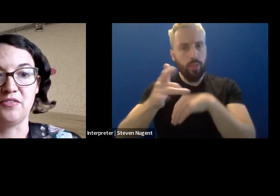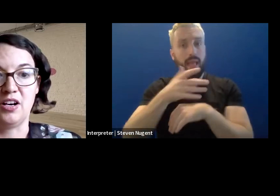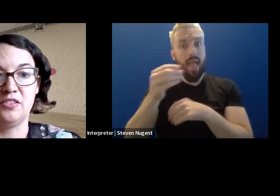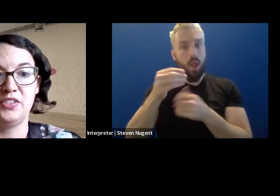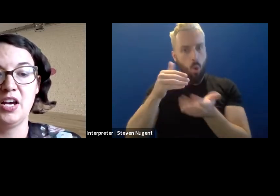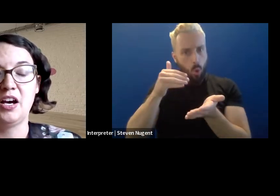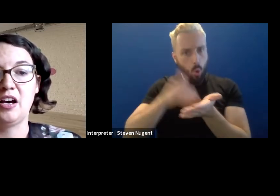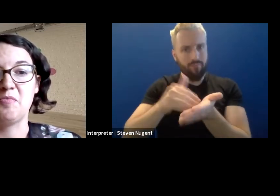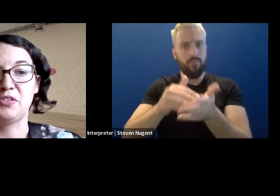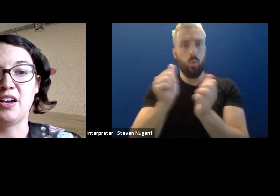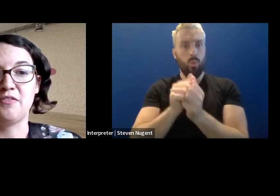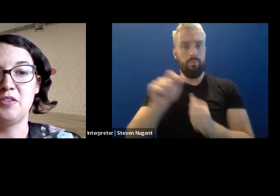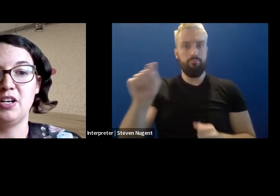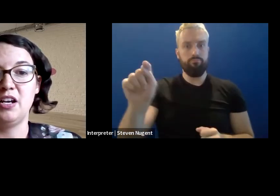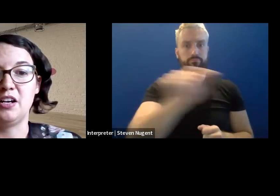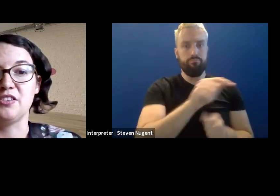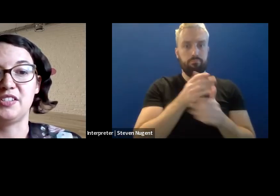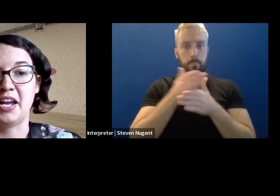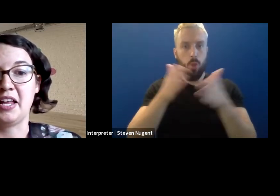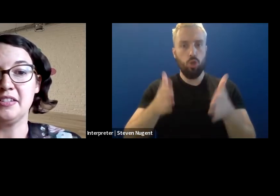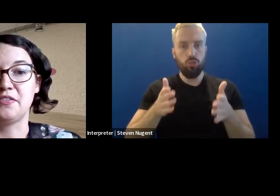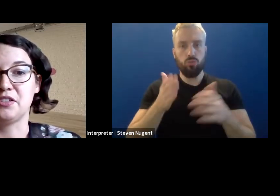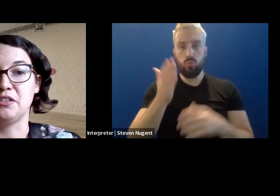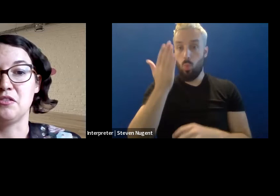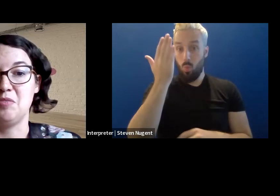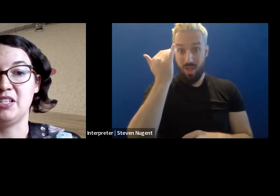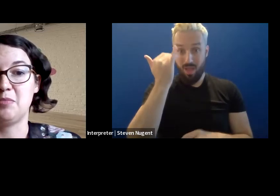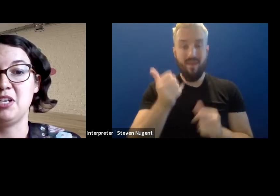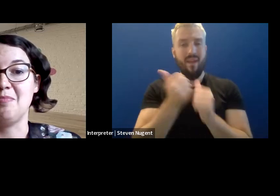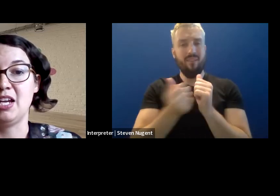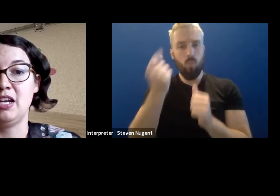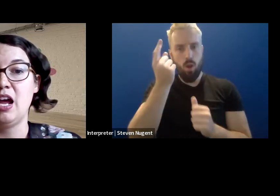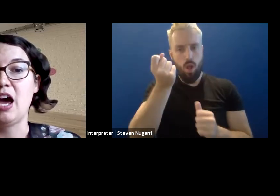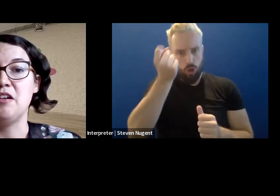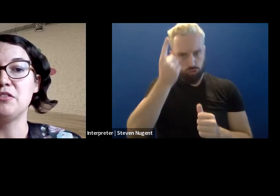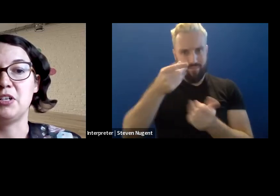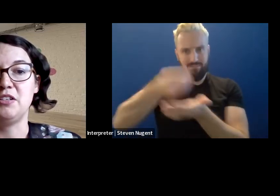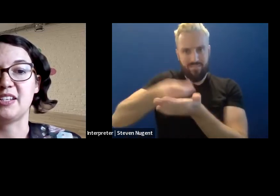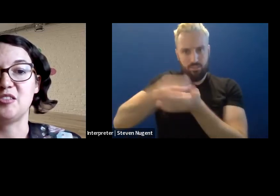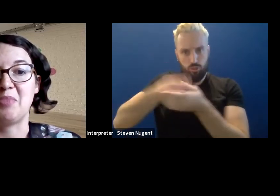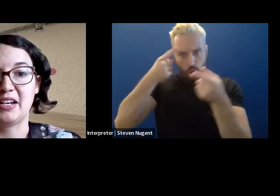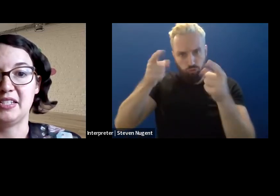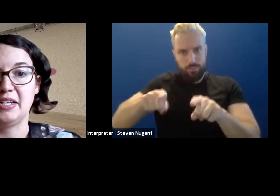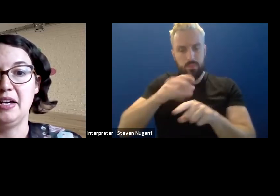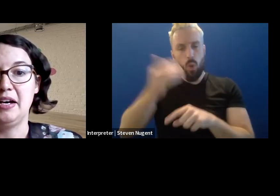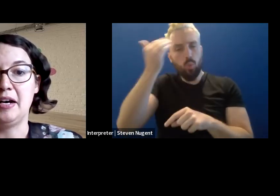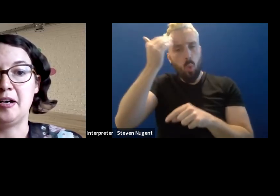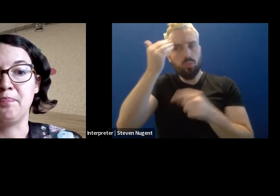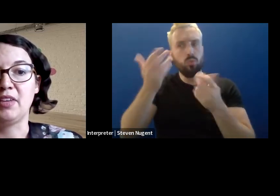partners involved, so that everyone understands the fiscal agreements being made and knows what to expect.